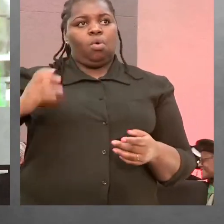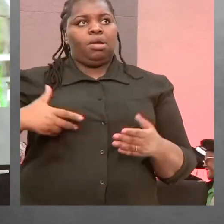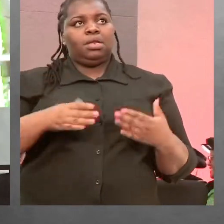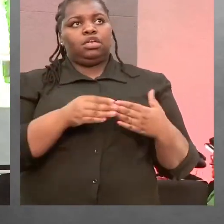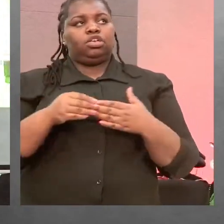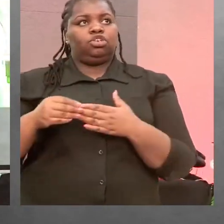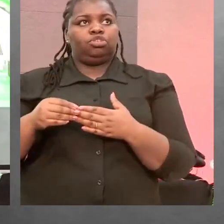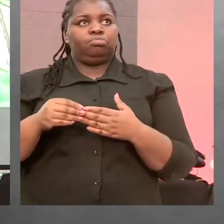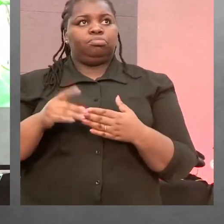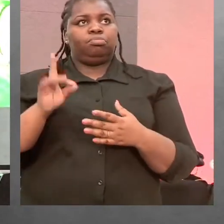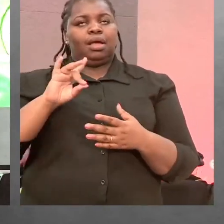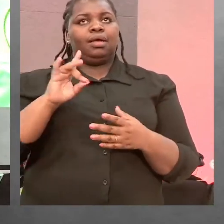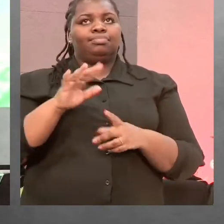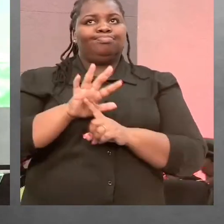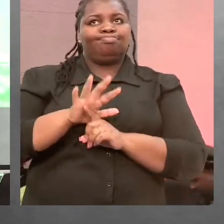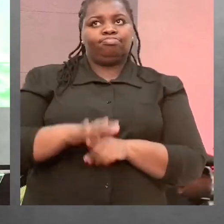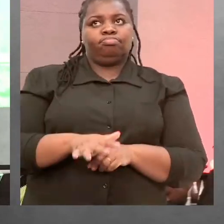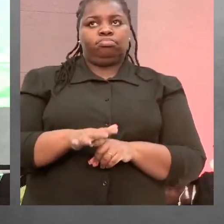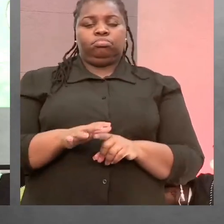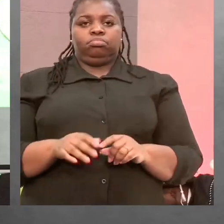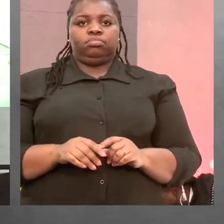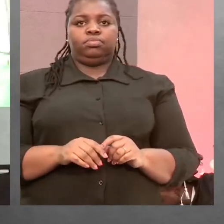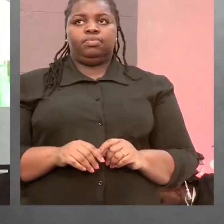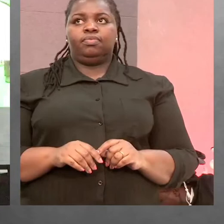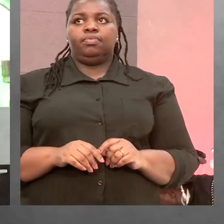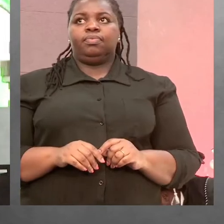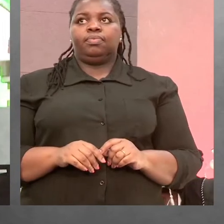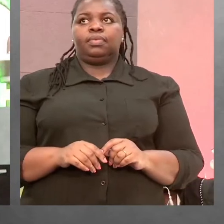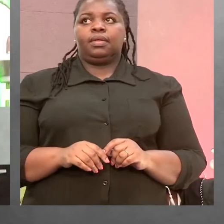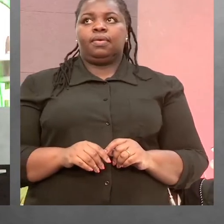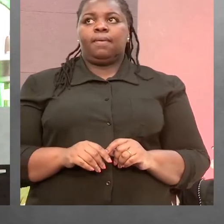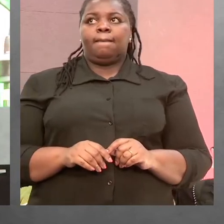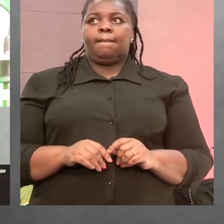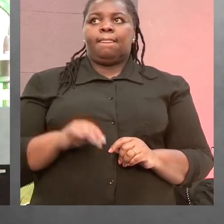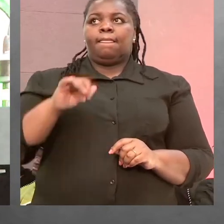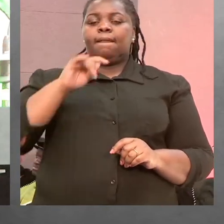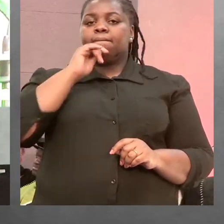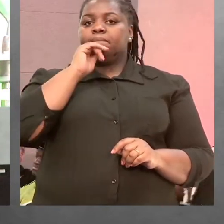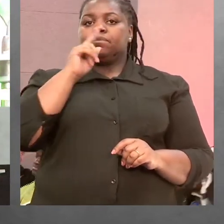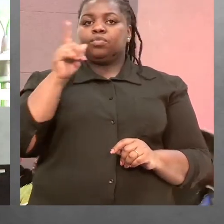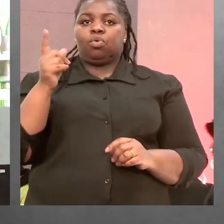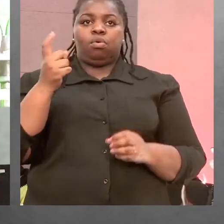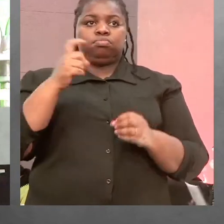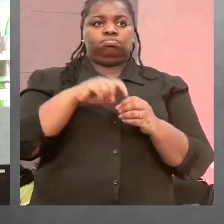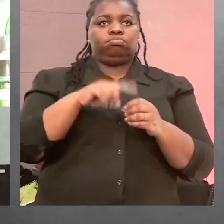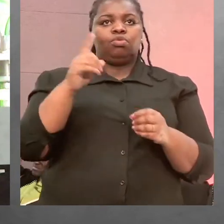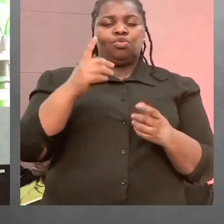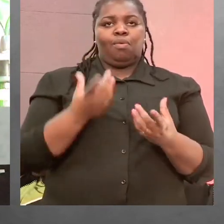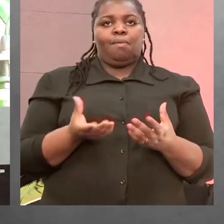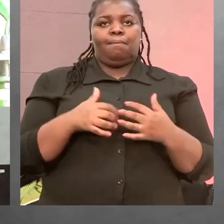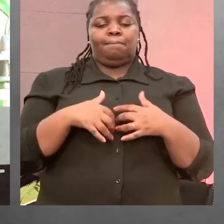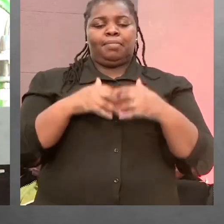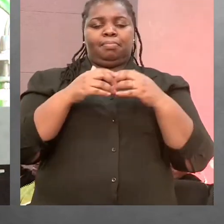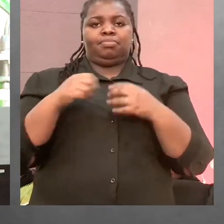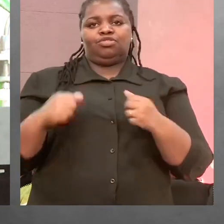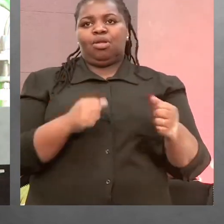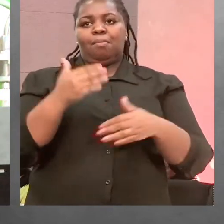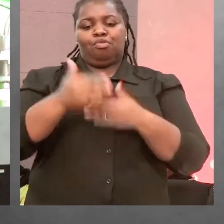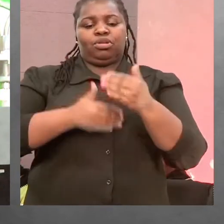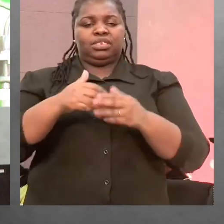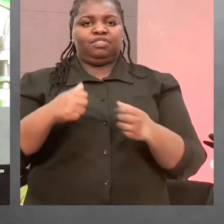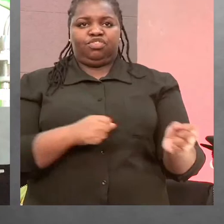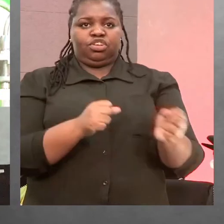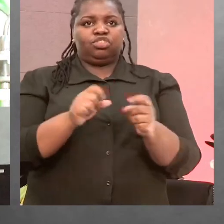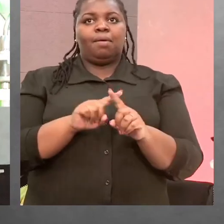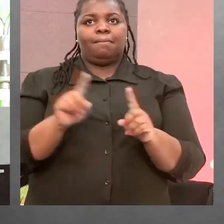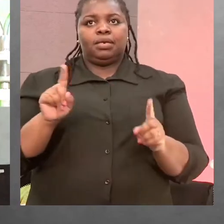under siege. Madam Vice Chancellor came in and drove a strategy, progressive strategy, but